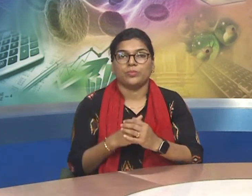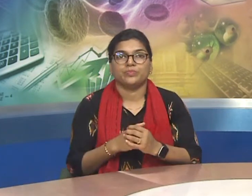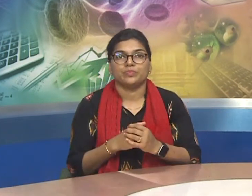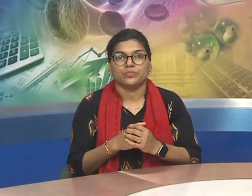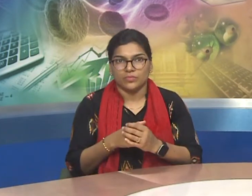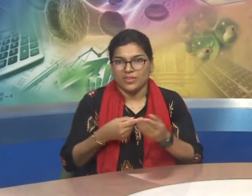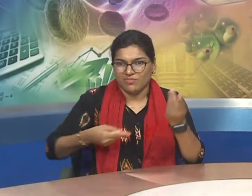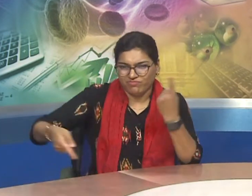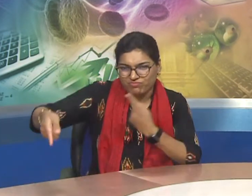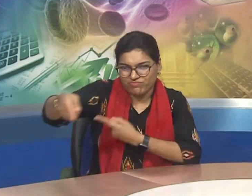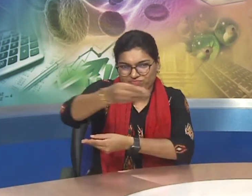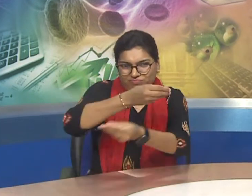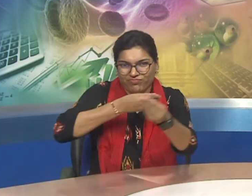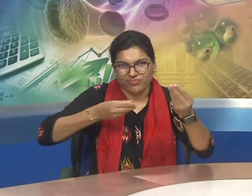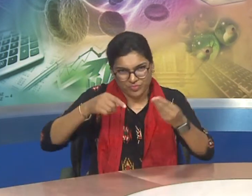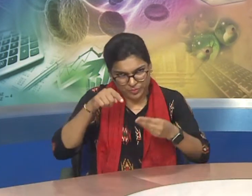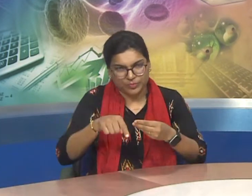And then next point is